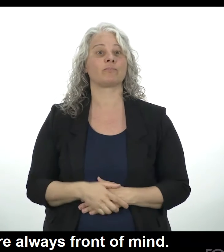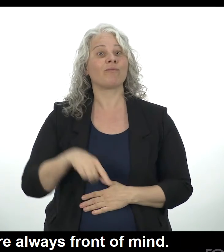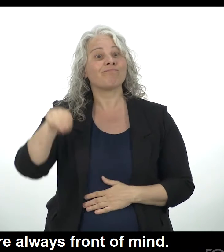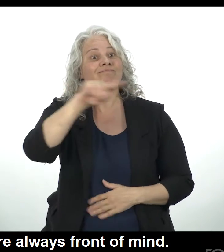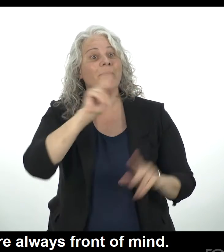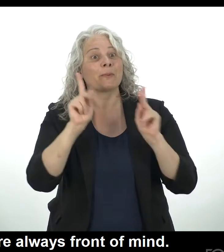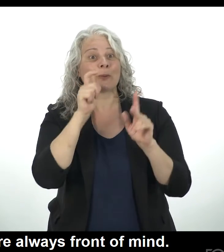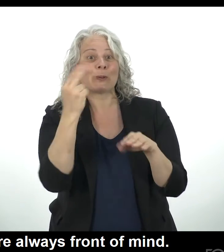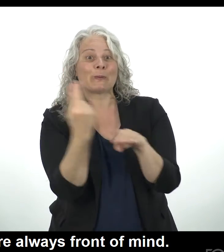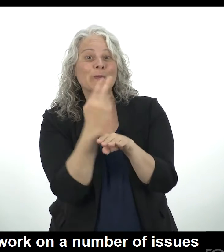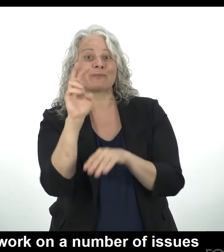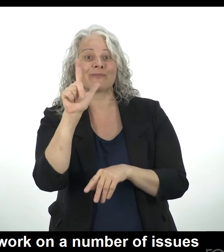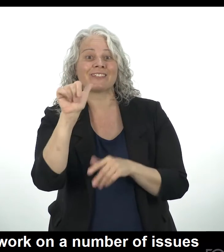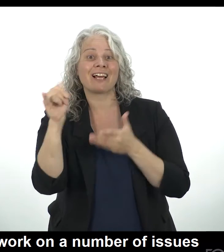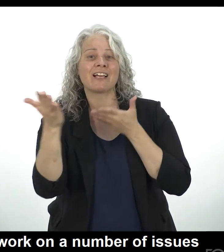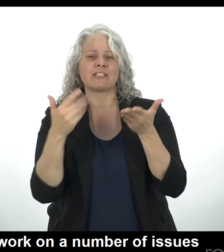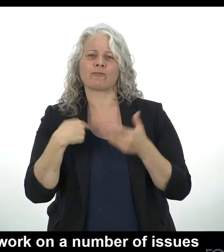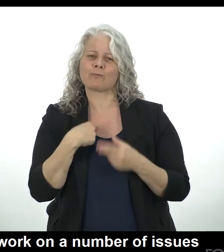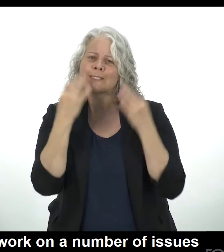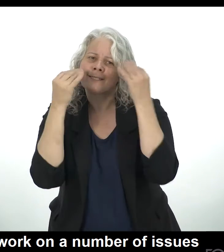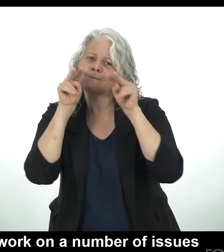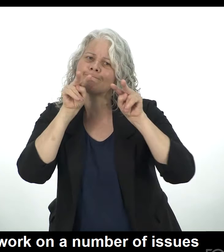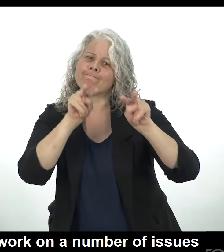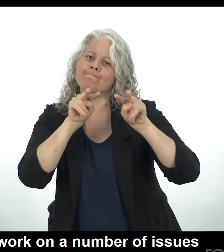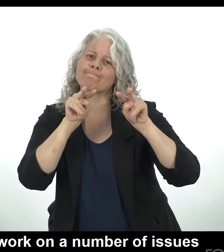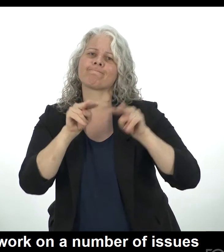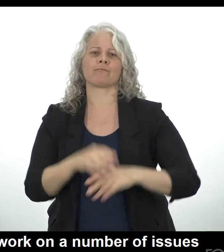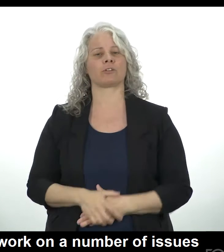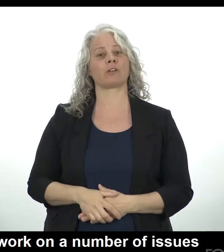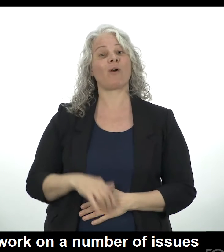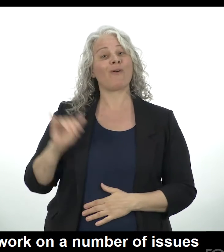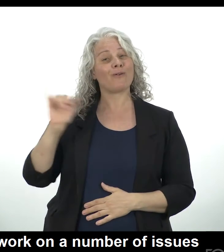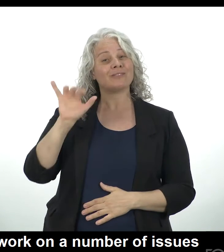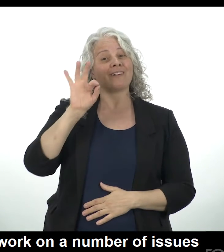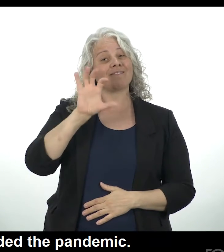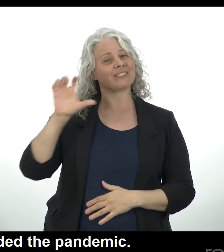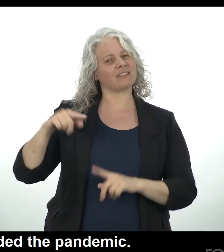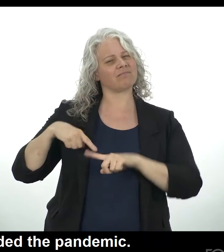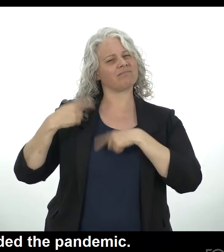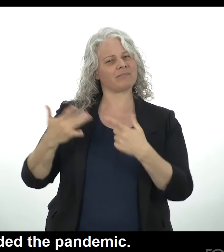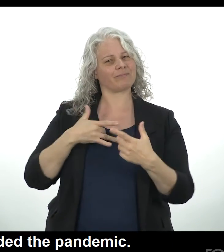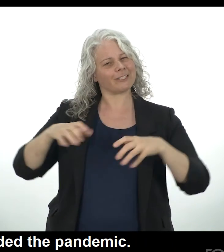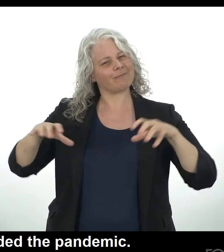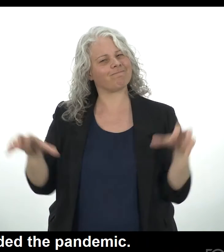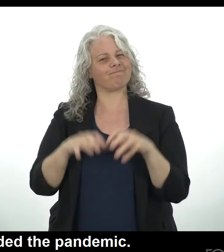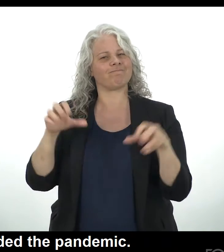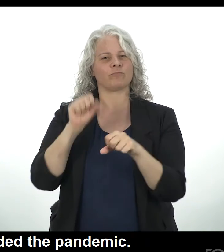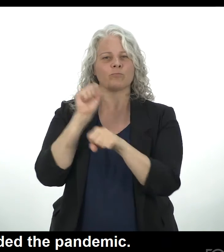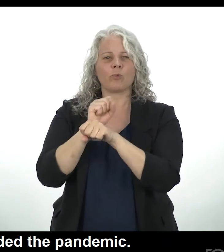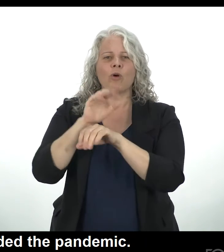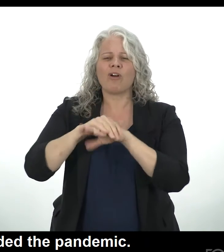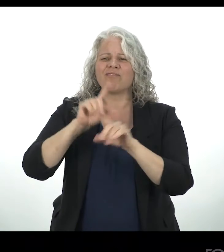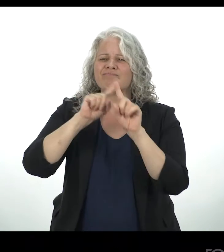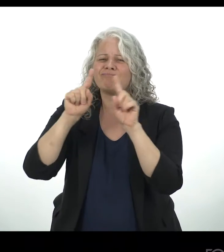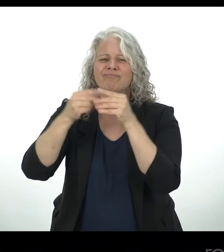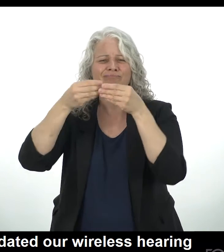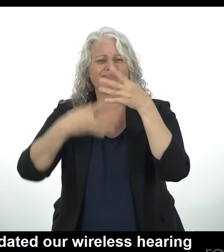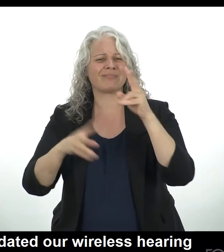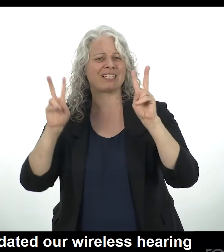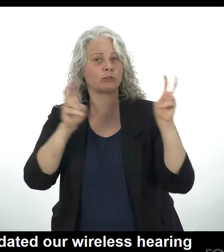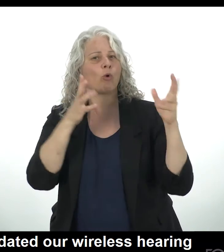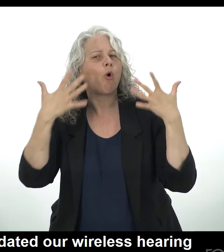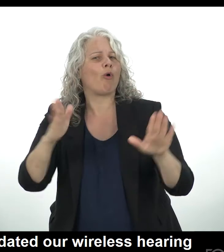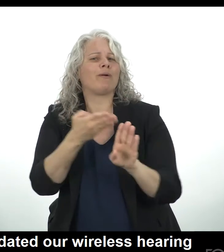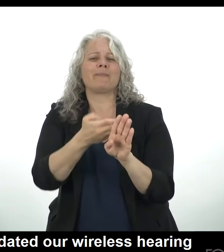are always front of mind. The Commission also continues to work on a number of issues and challenges that preceded the pandemic.